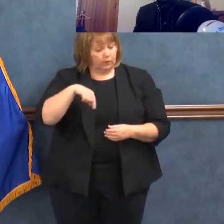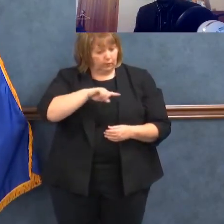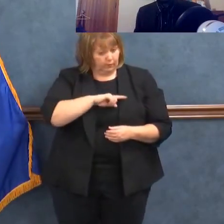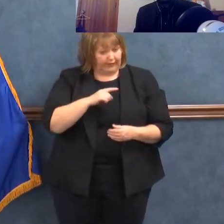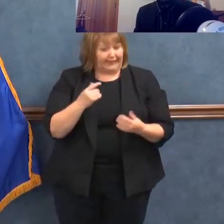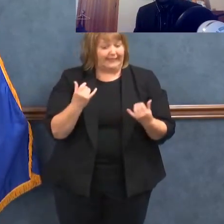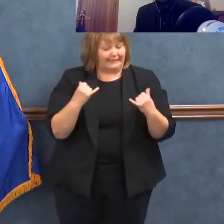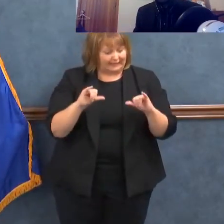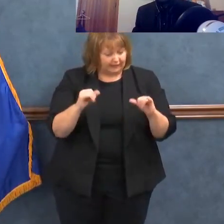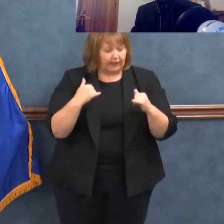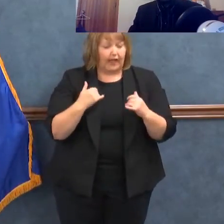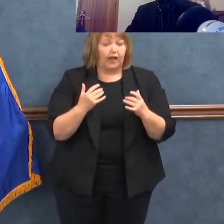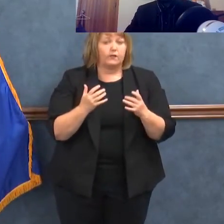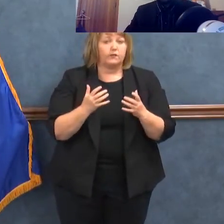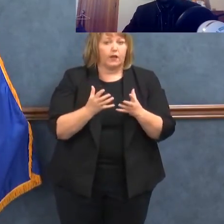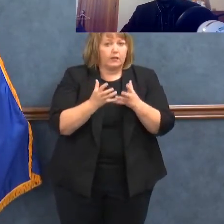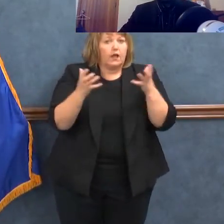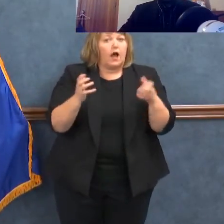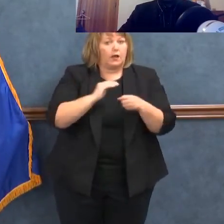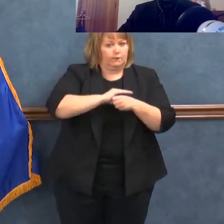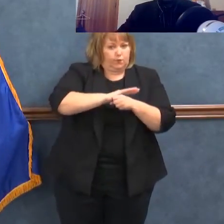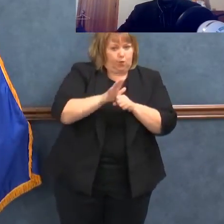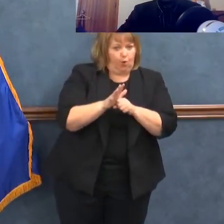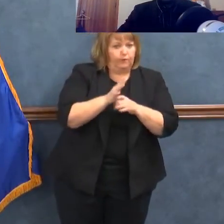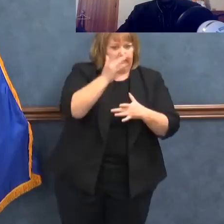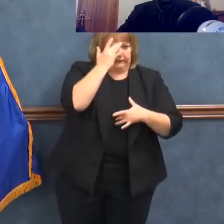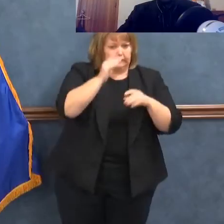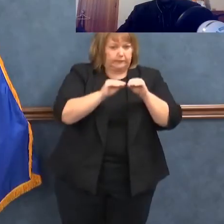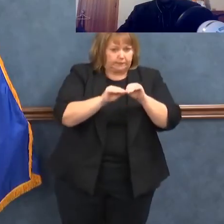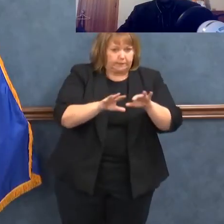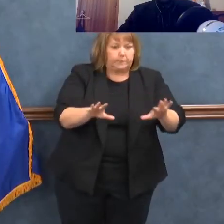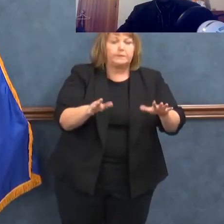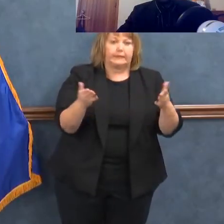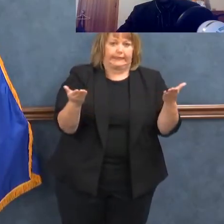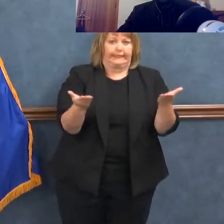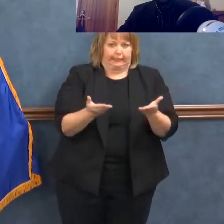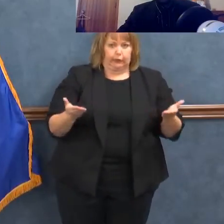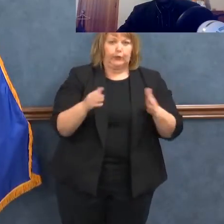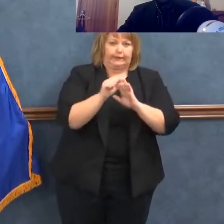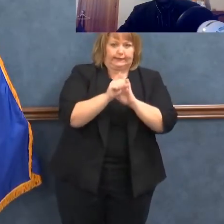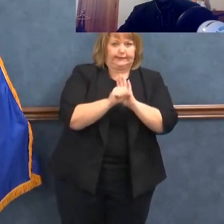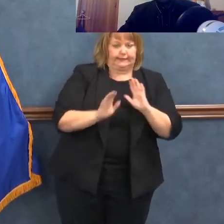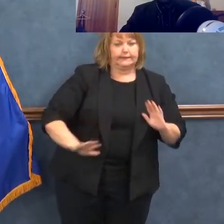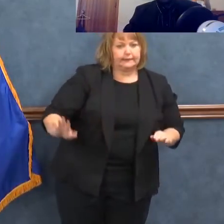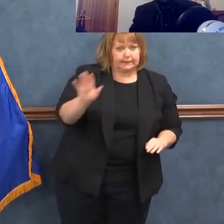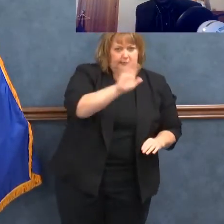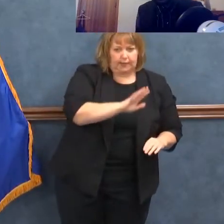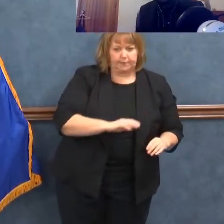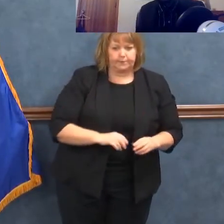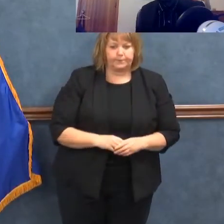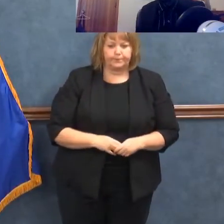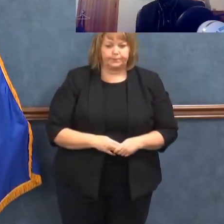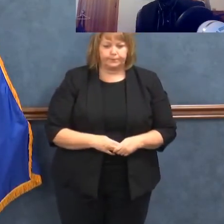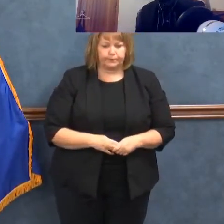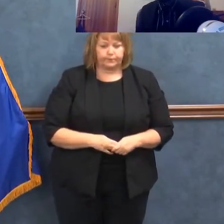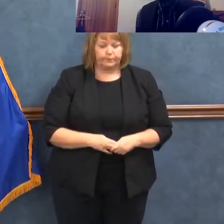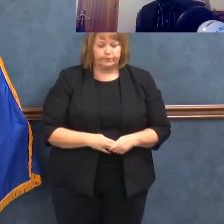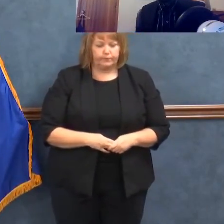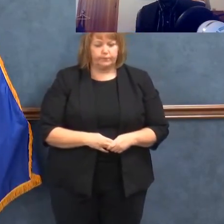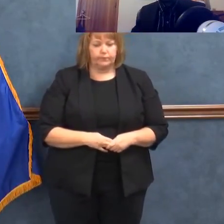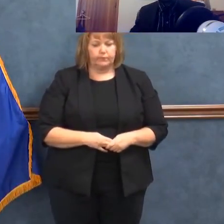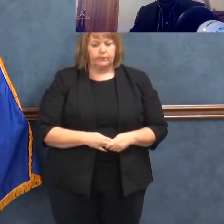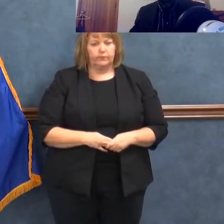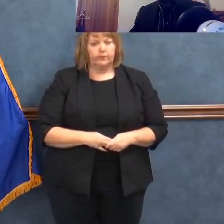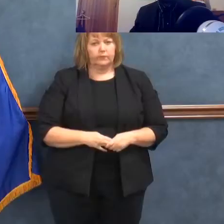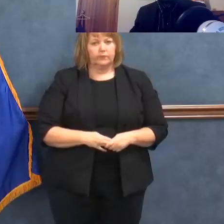of COVID-19. 2 weeks ago, we established the elevated risk transmission criteria for